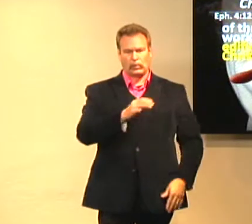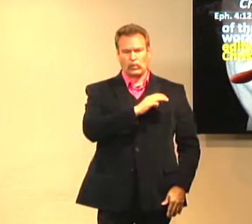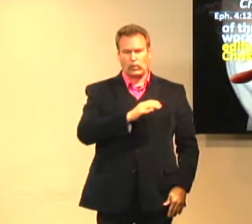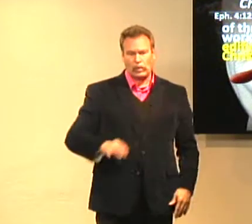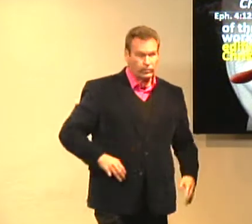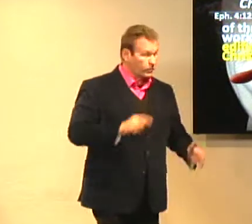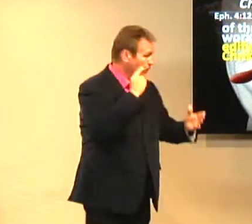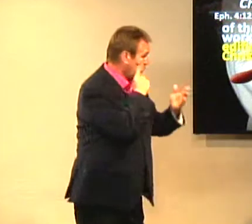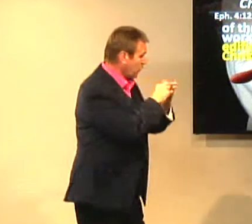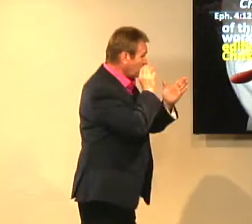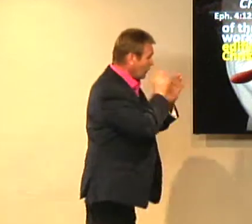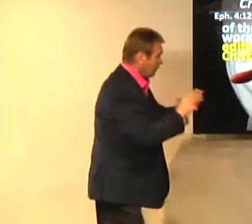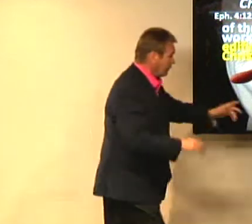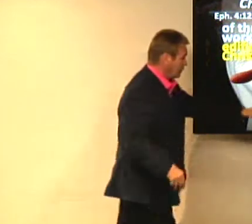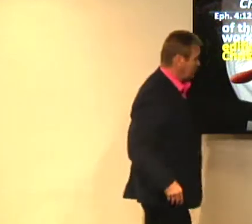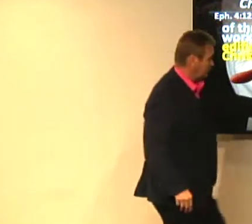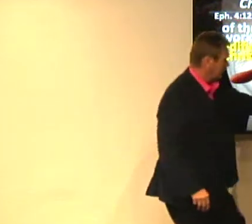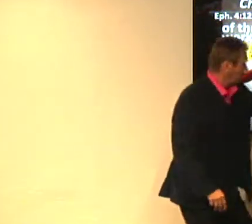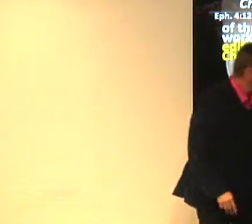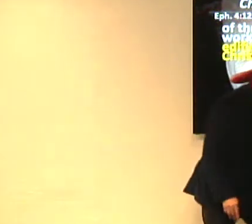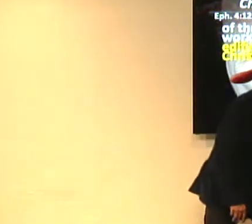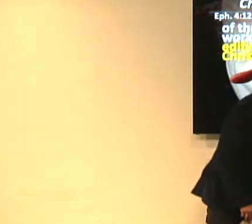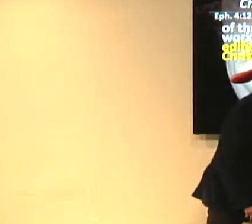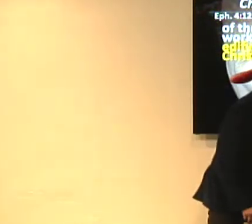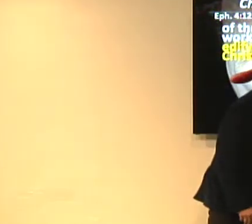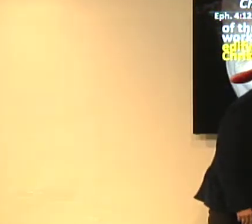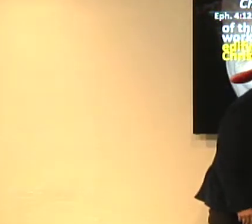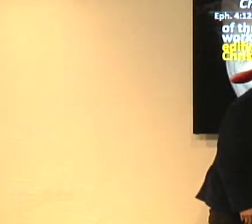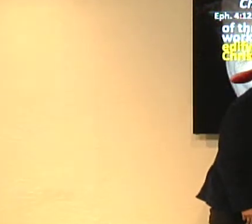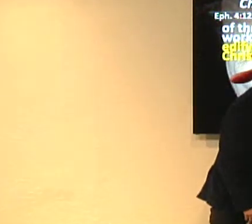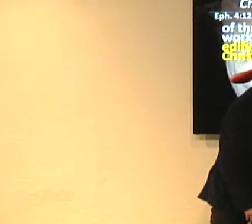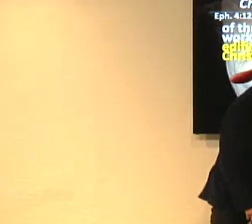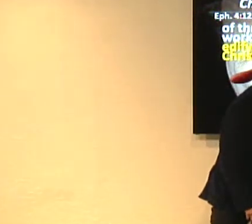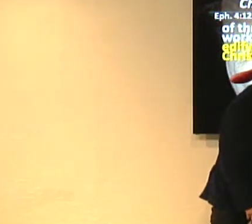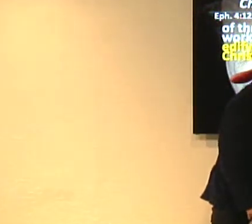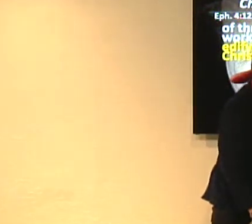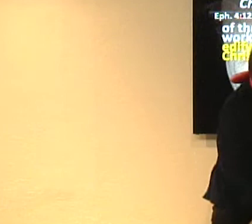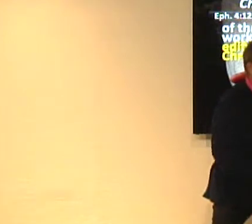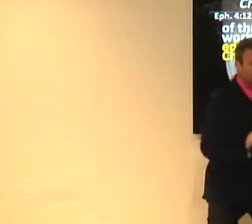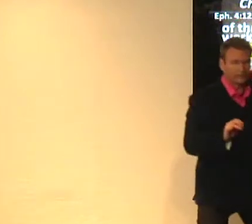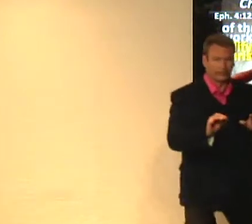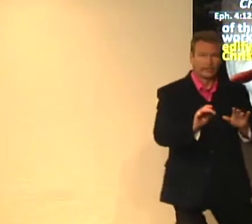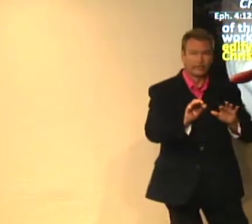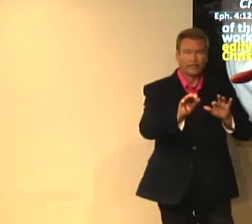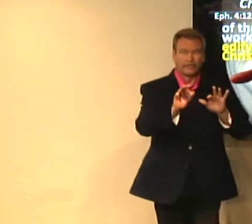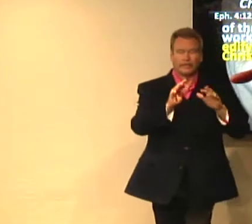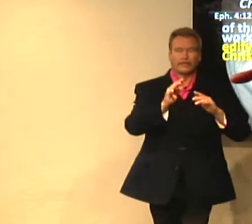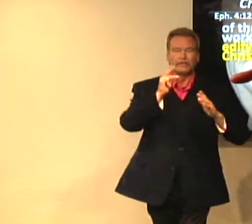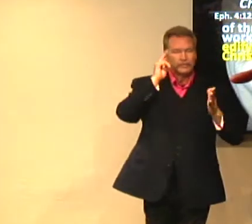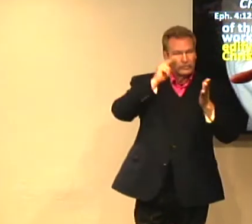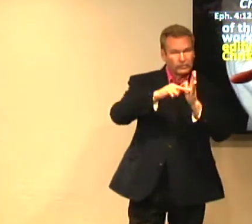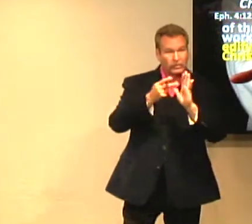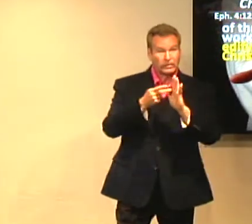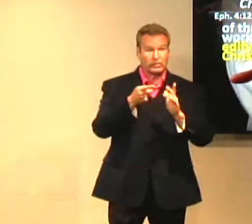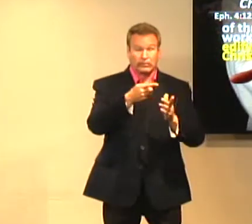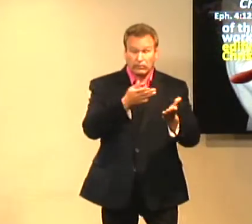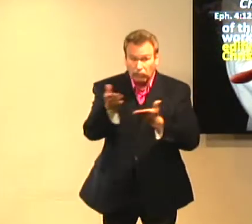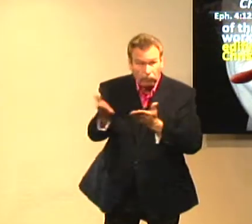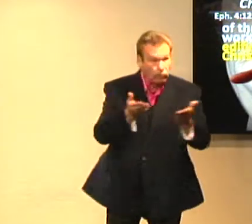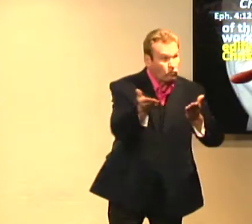of the body of Christ. So see on here, on the picture of Christ, you see all of these people that are